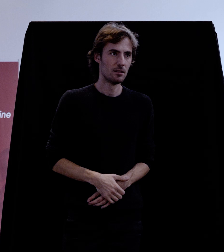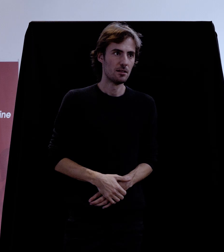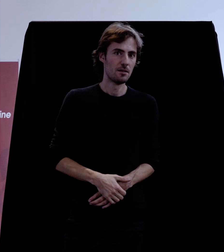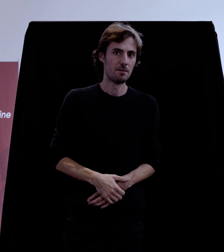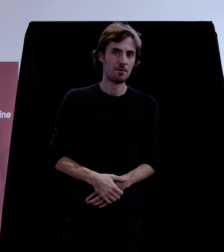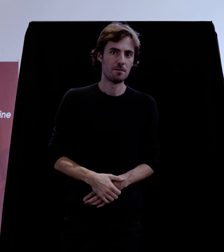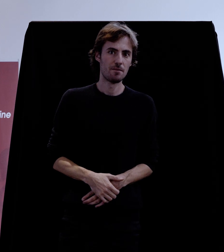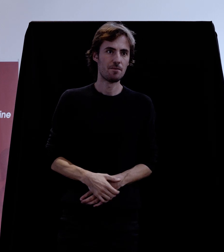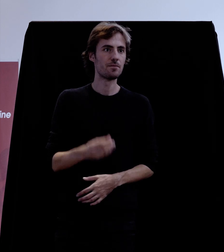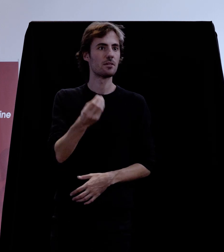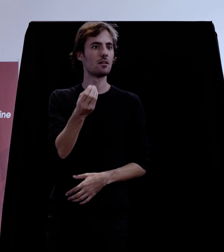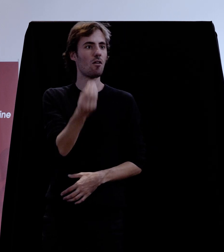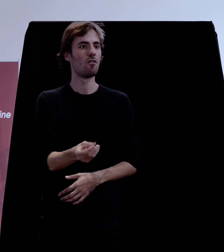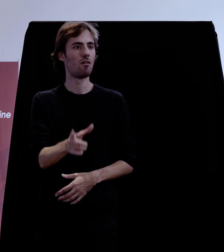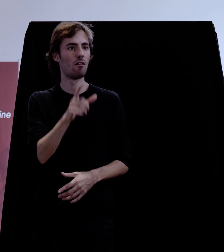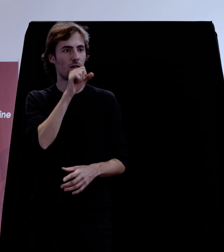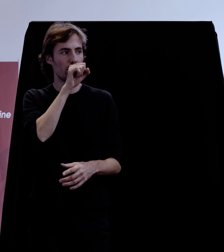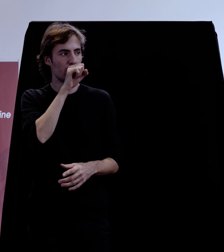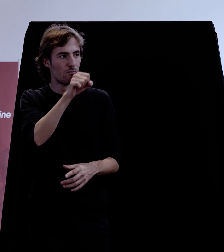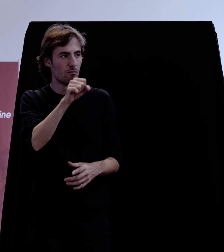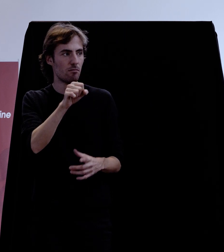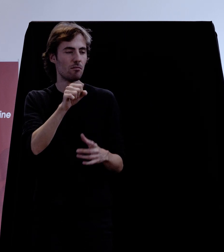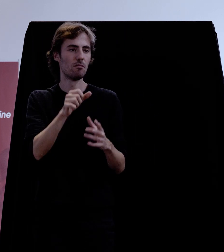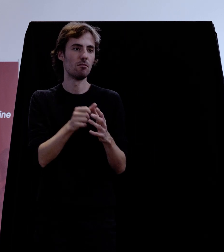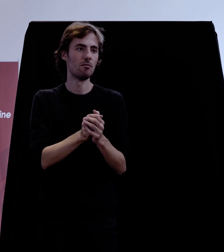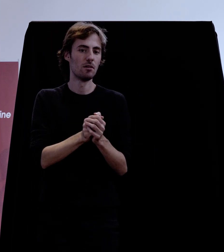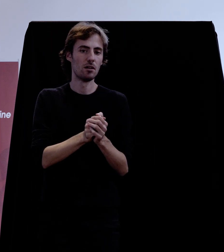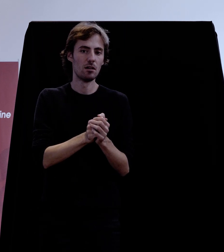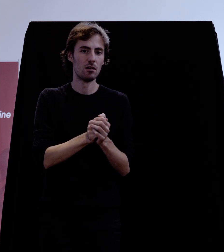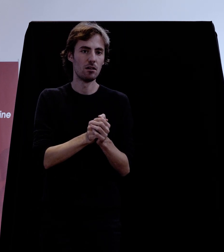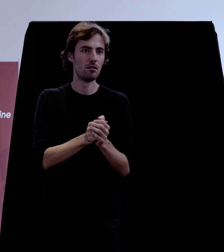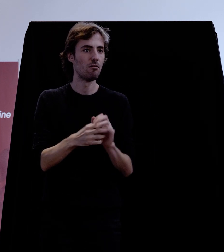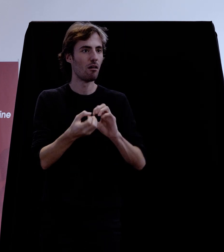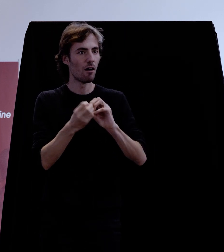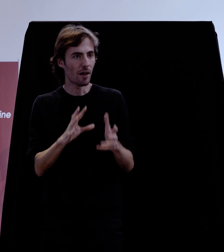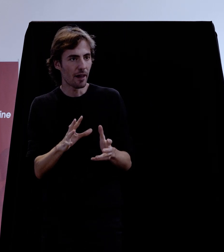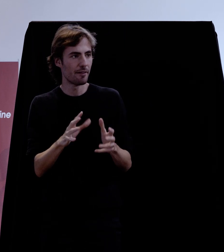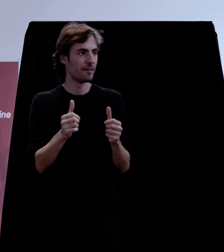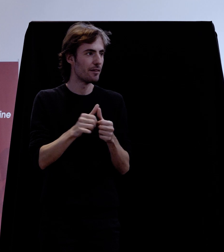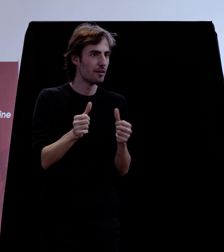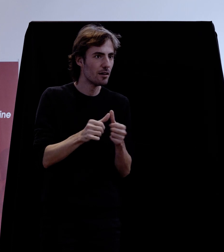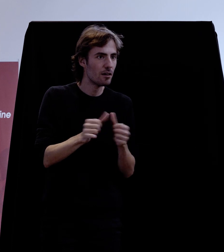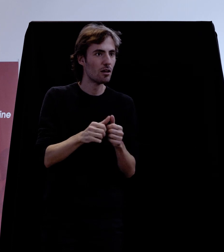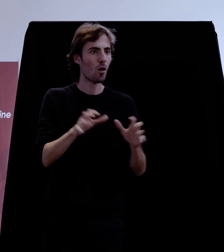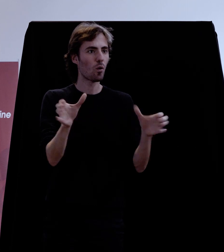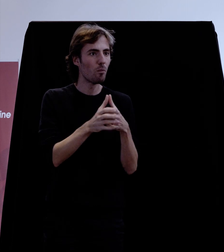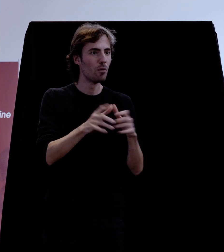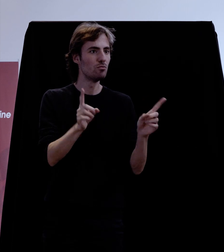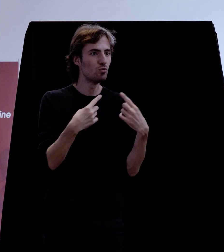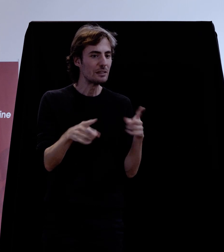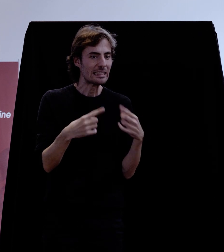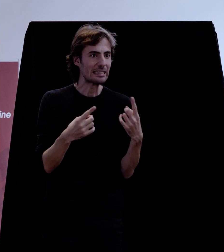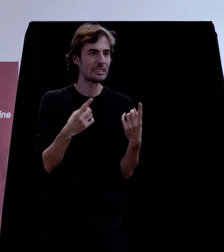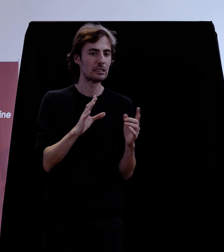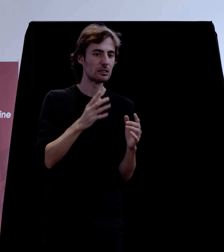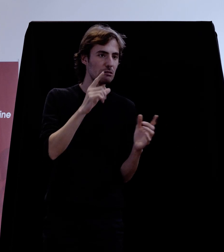her computer and the internet and look at boy bands and listen to the boy bands music. She was obsessed by this.